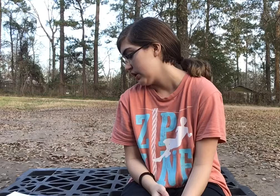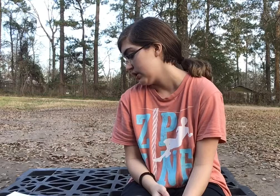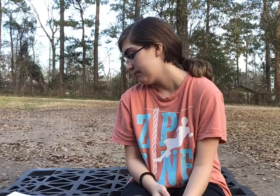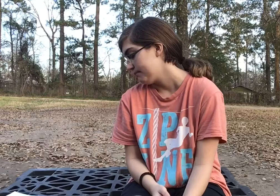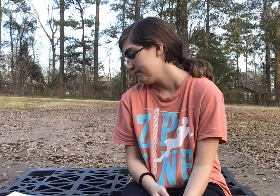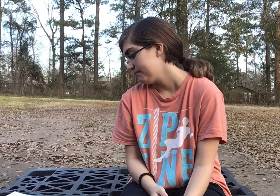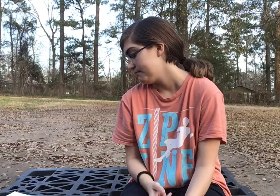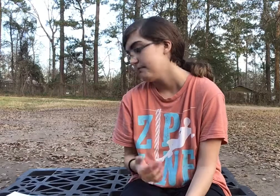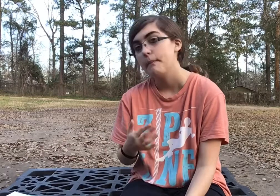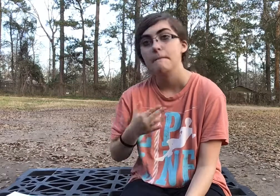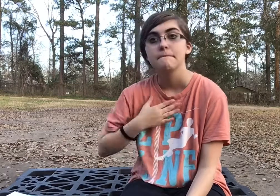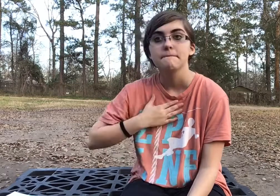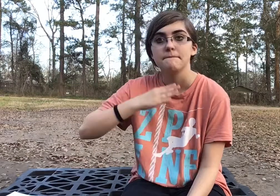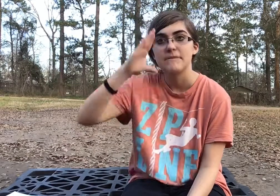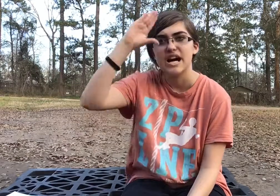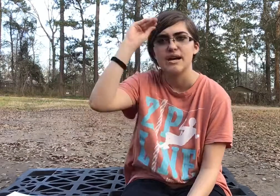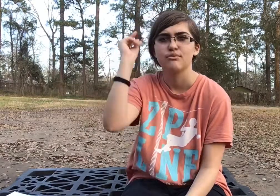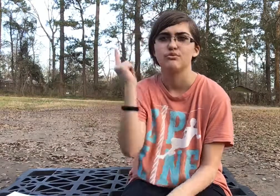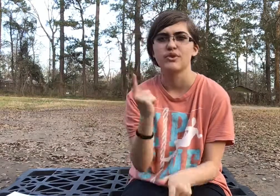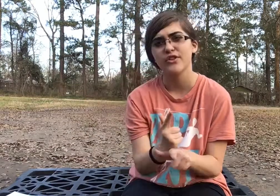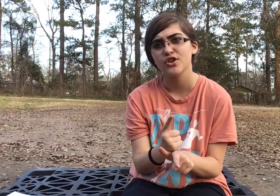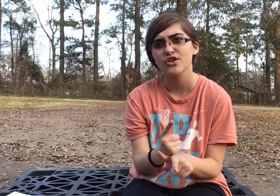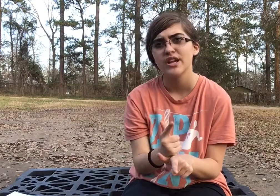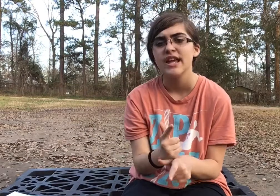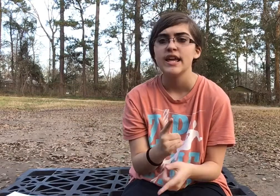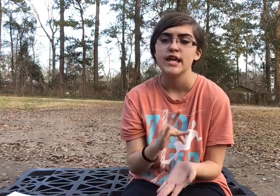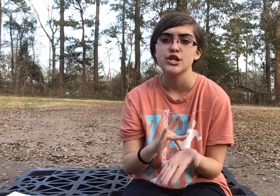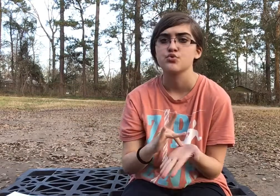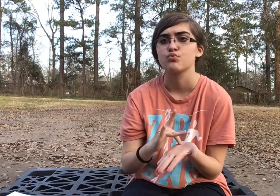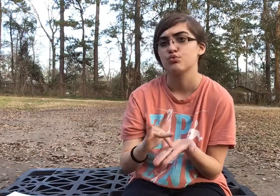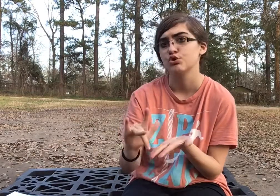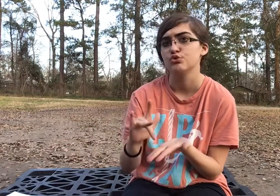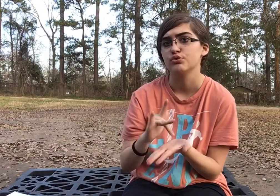Or, my brother is rude.